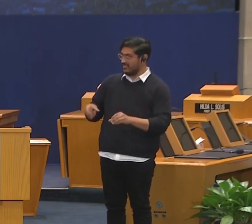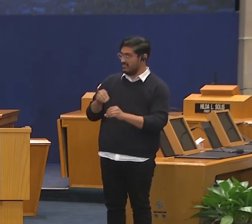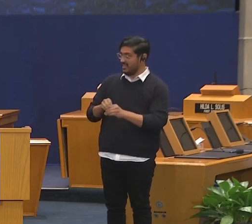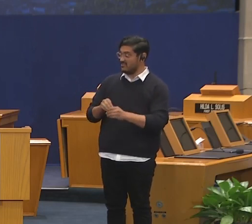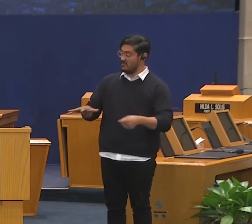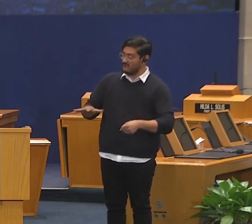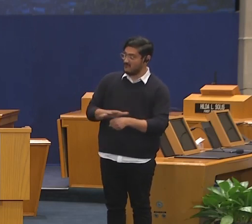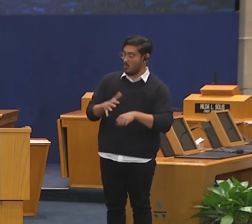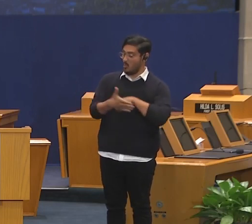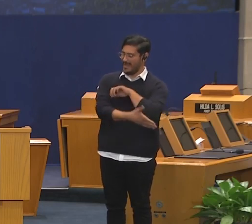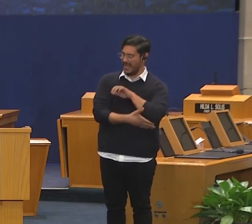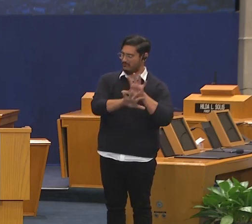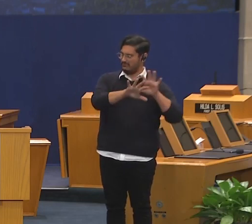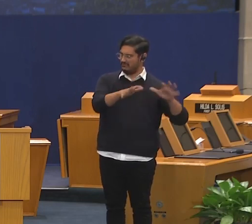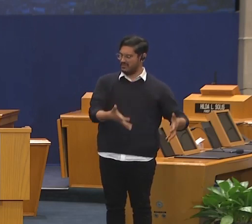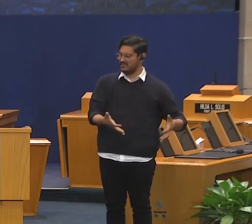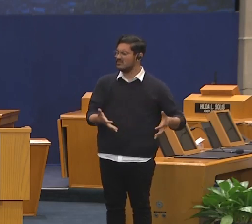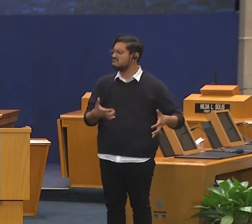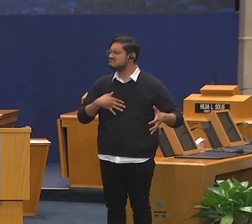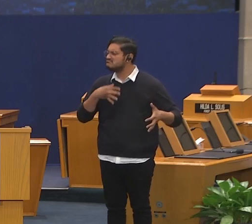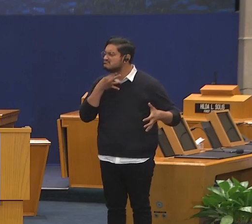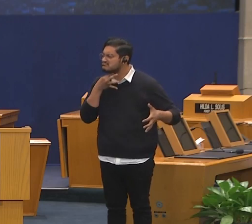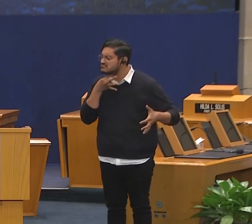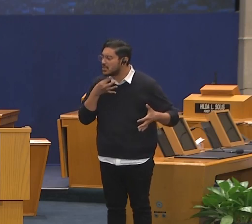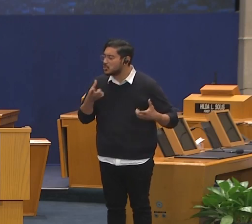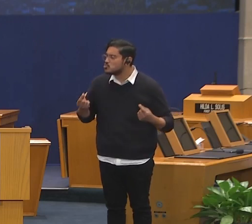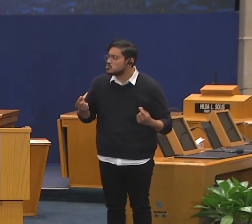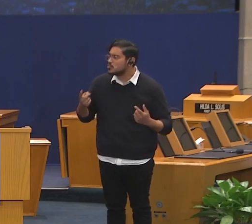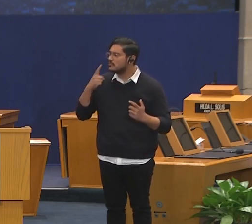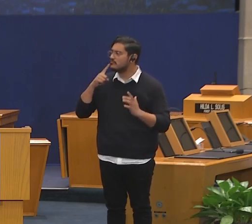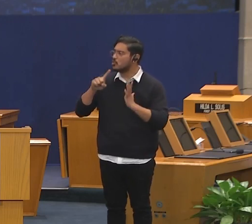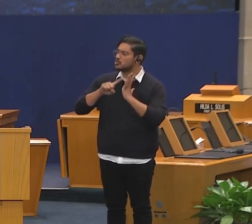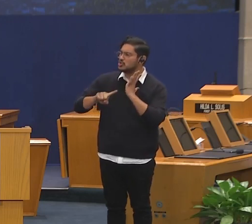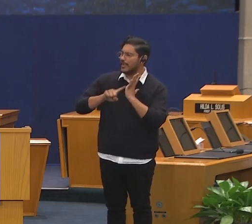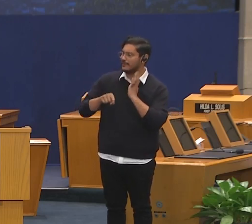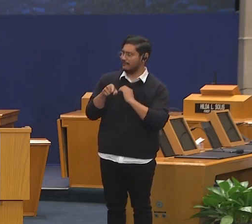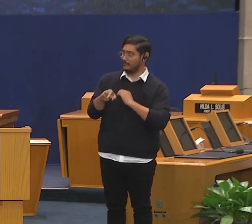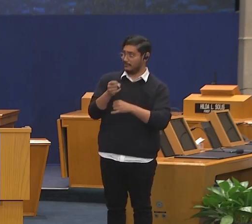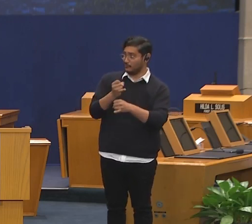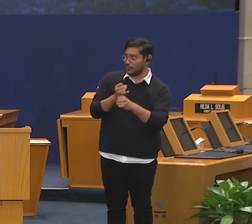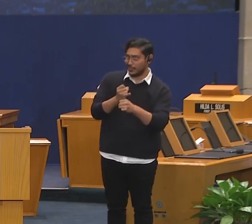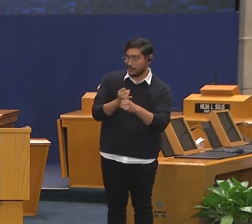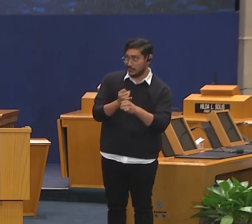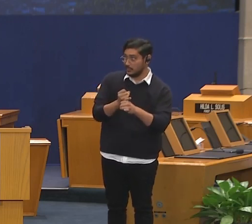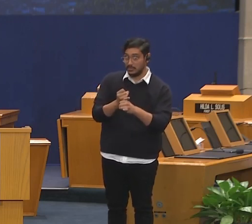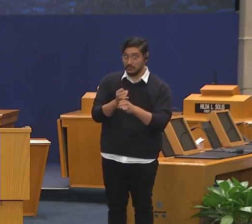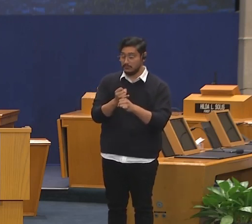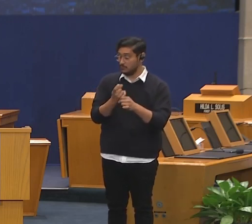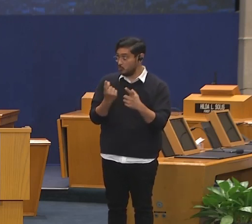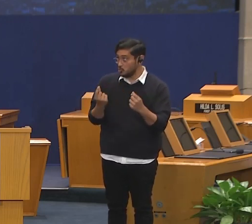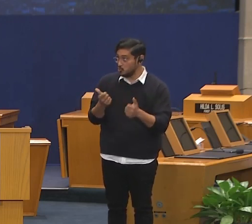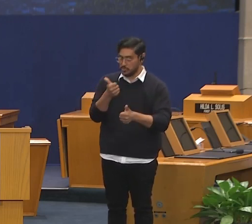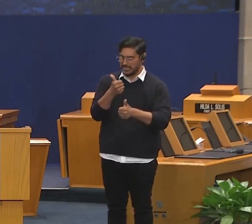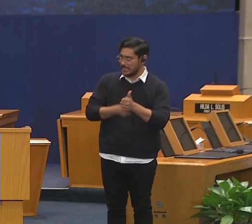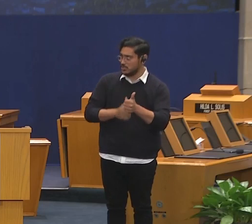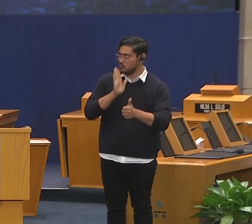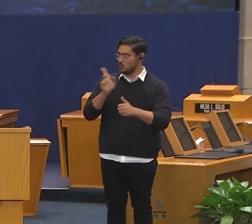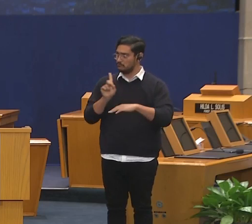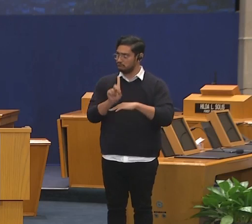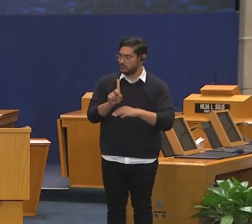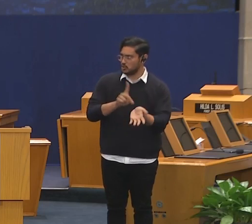more about what's being done in terms of checking out these facilities. Do they each get a physical on-site